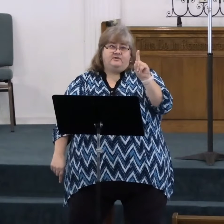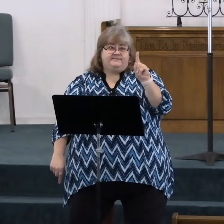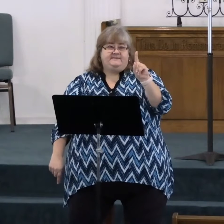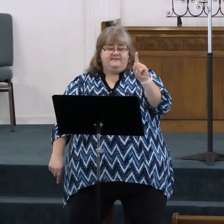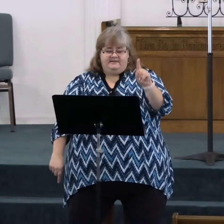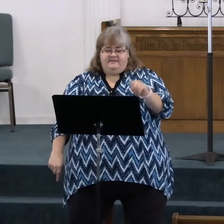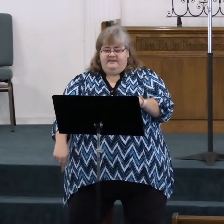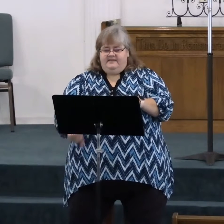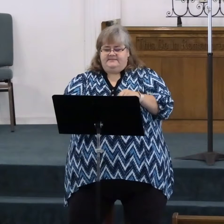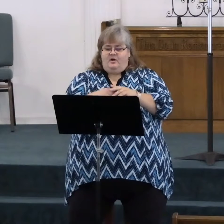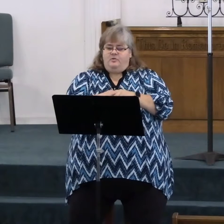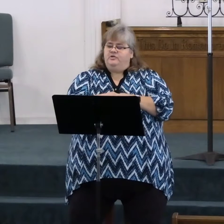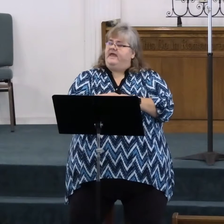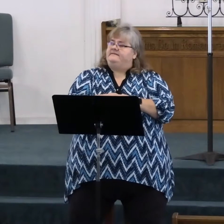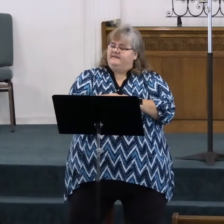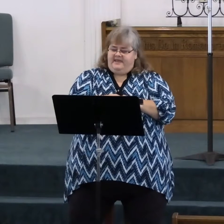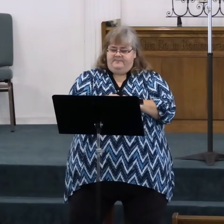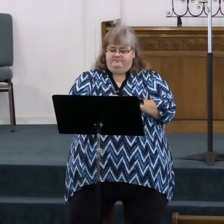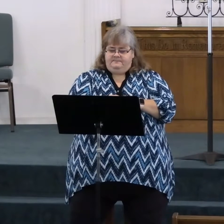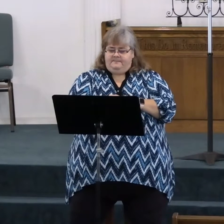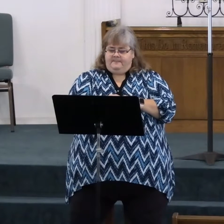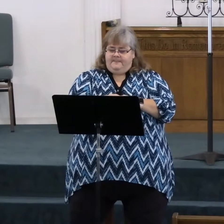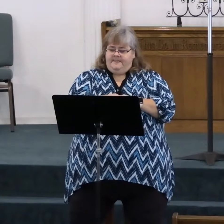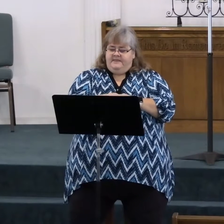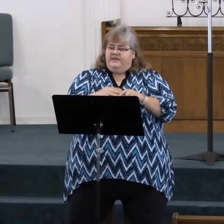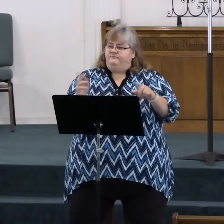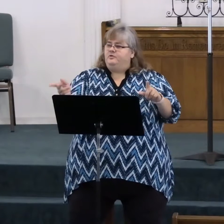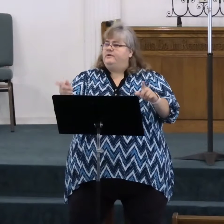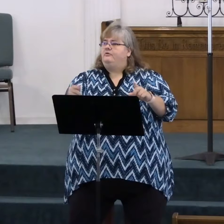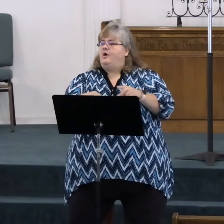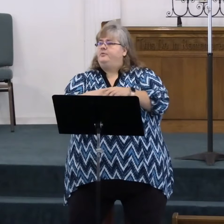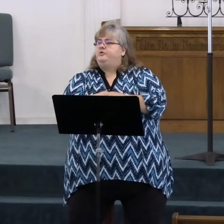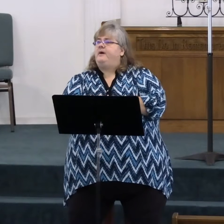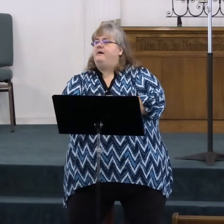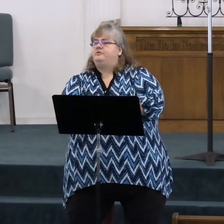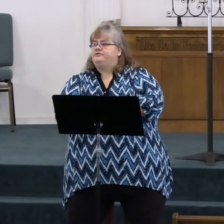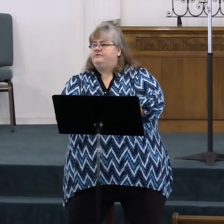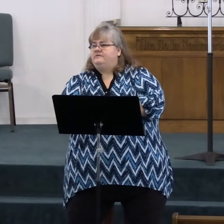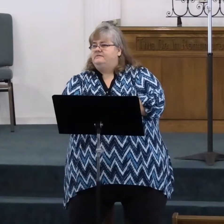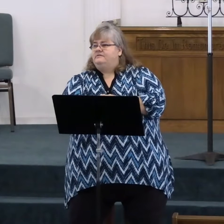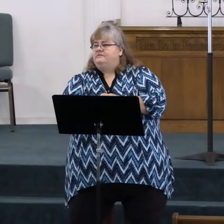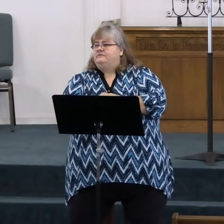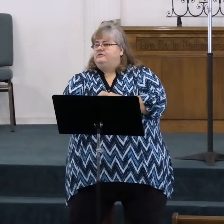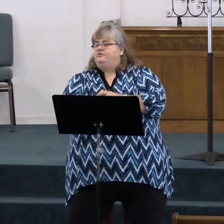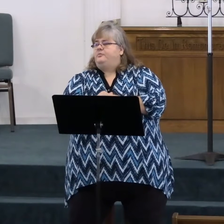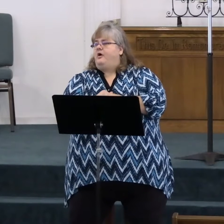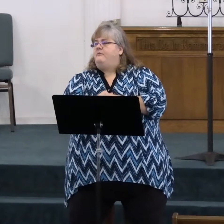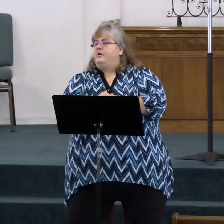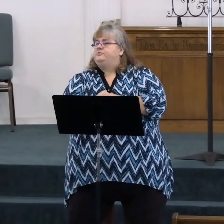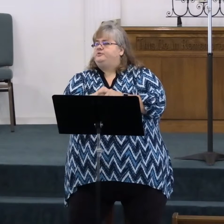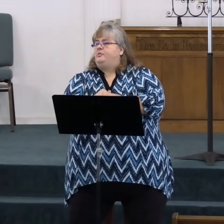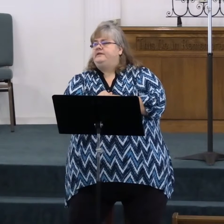verse is all we'll look at today. If you will, open your Bibles to Proverbs